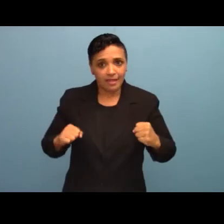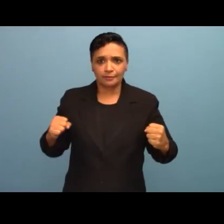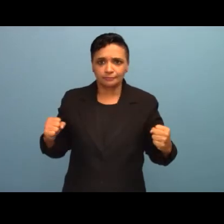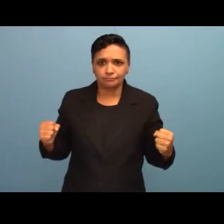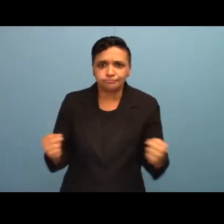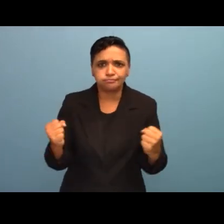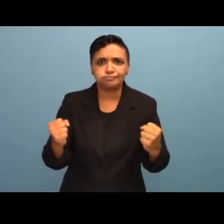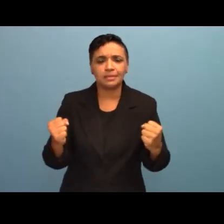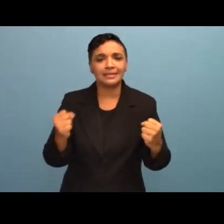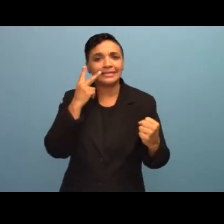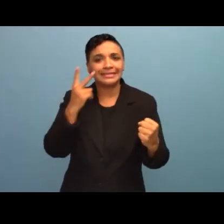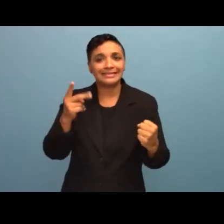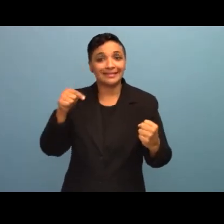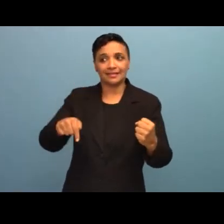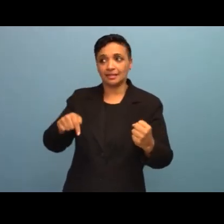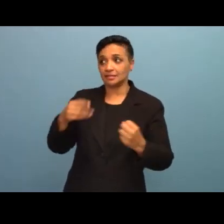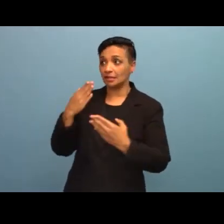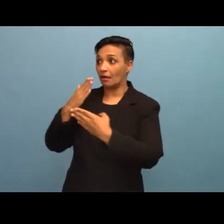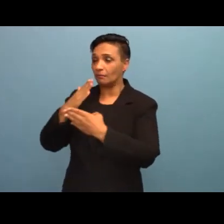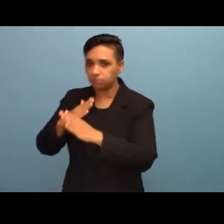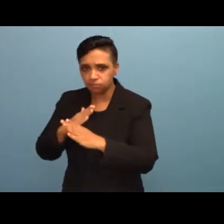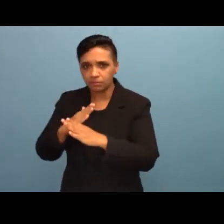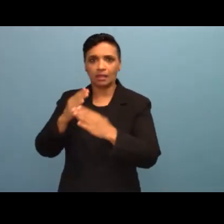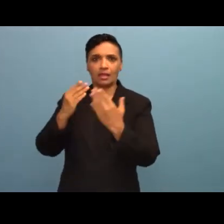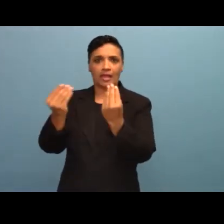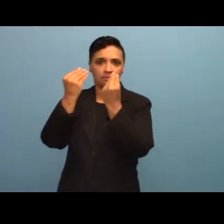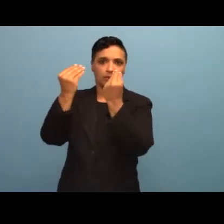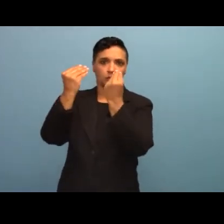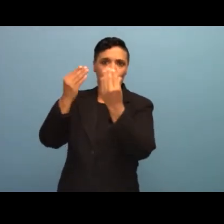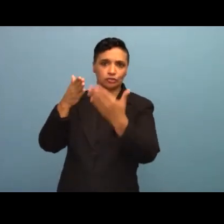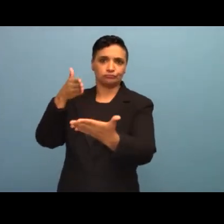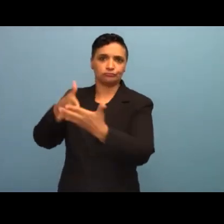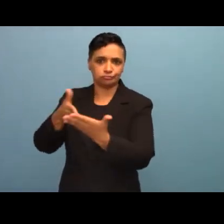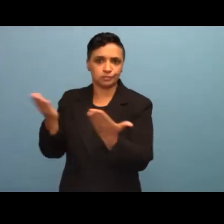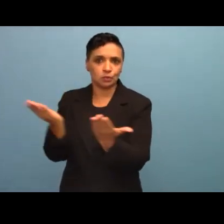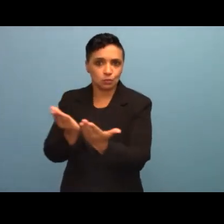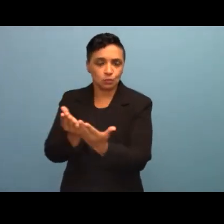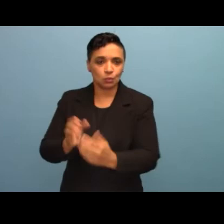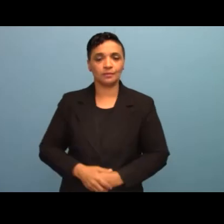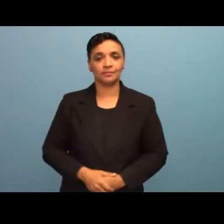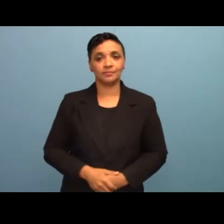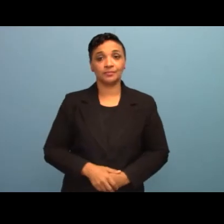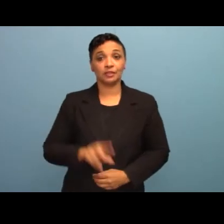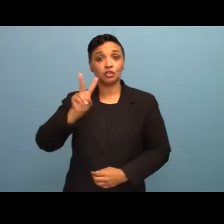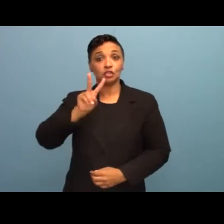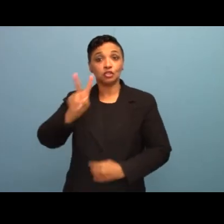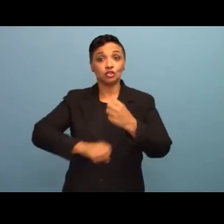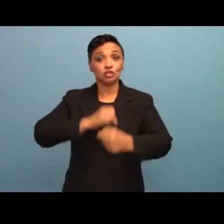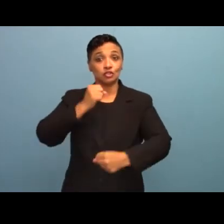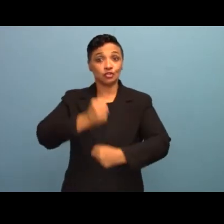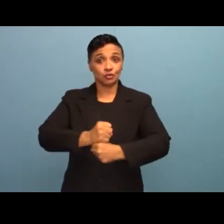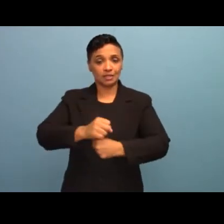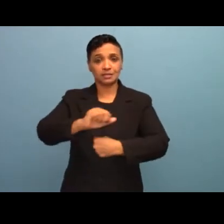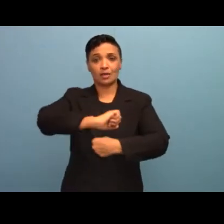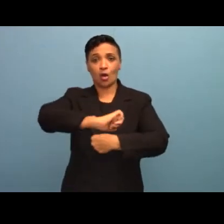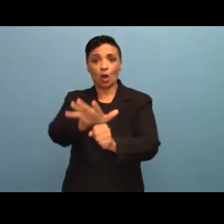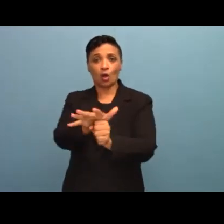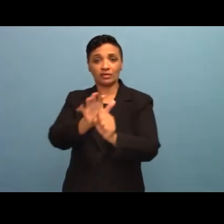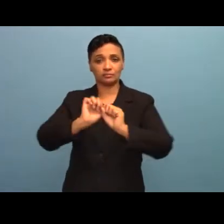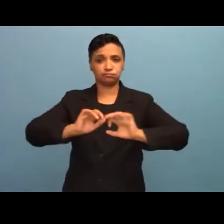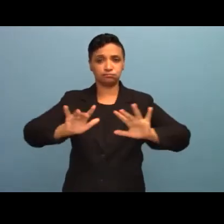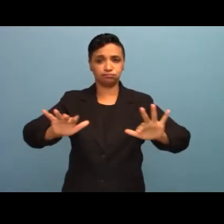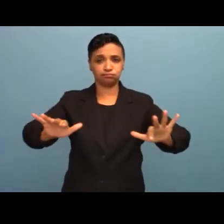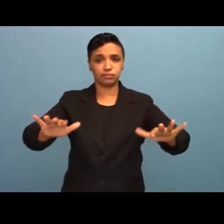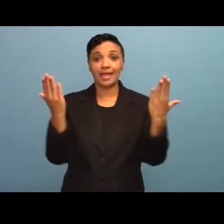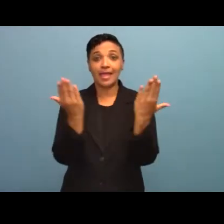another barrier to education. Over the last 2 years, COVID-19 related schools closure have affected the health and education of